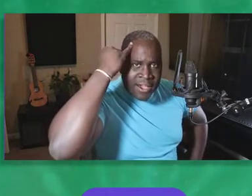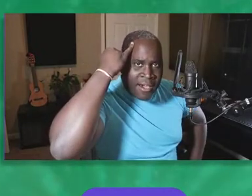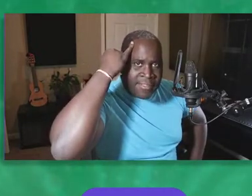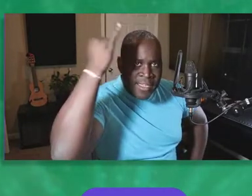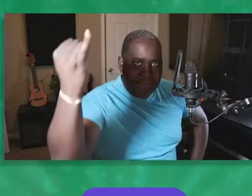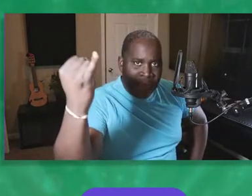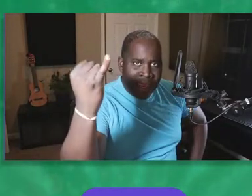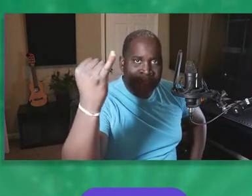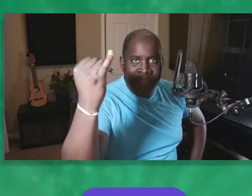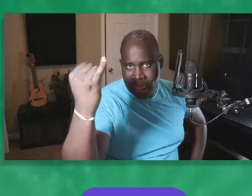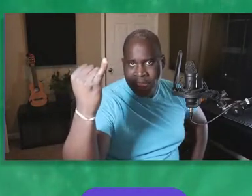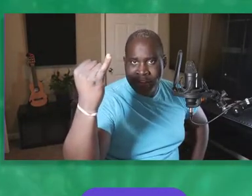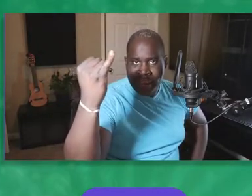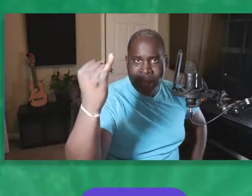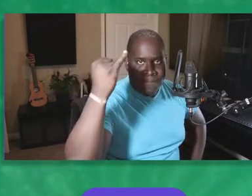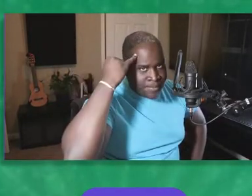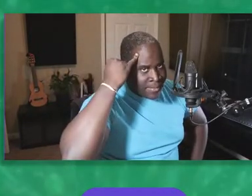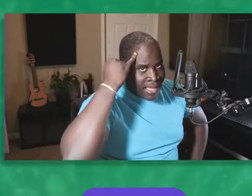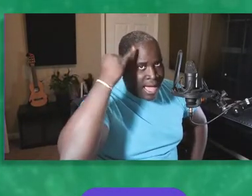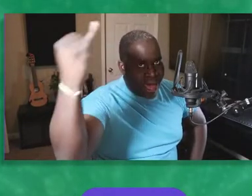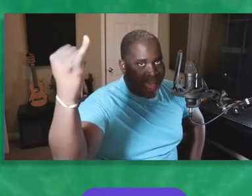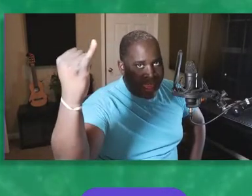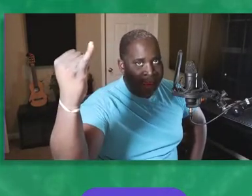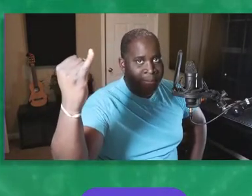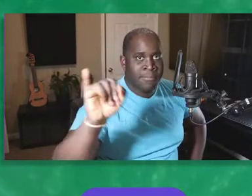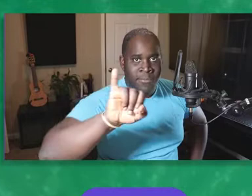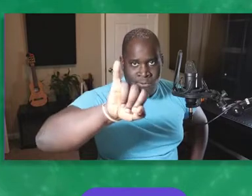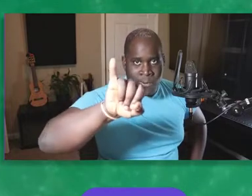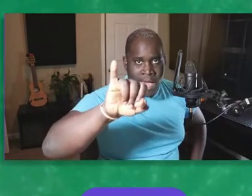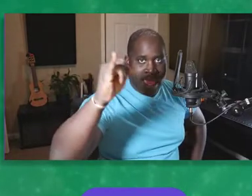idea off the top of your head with an I sign?